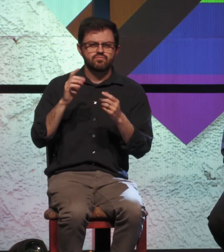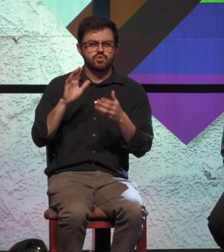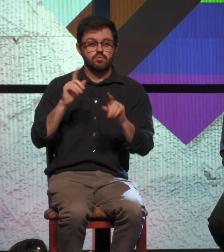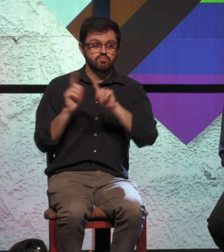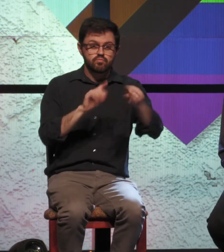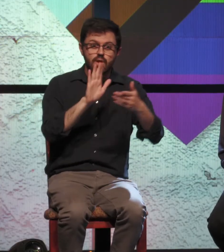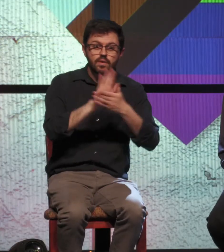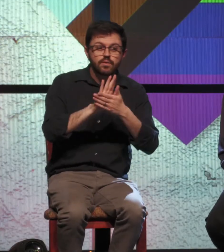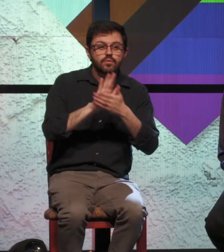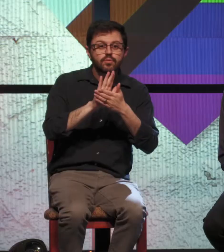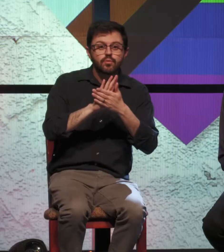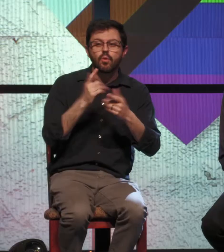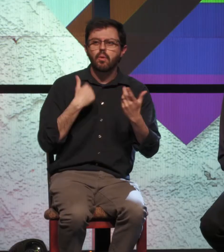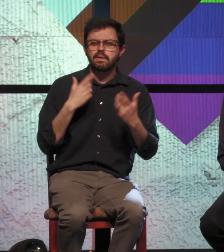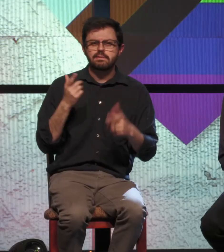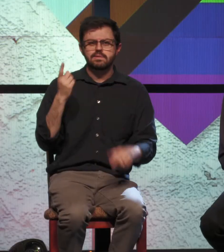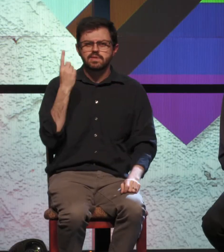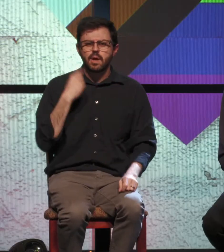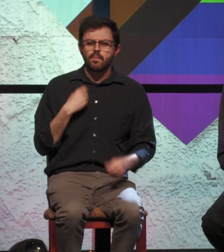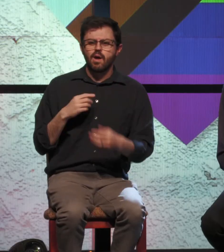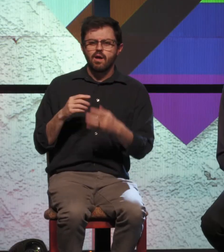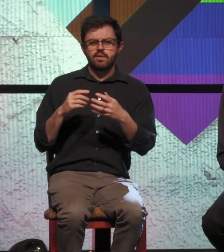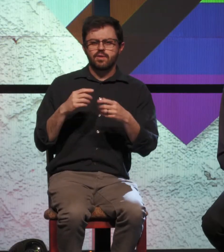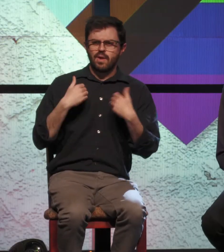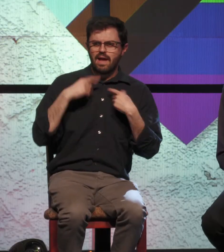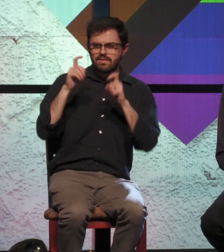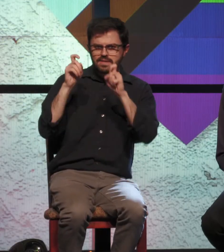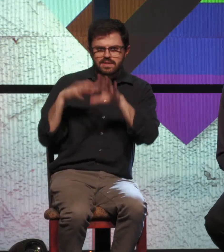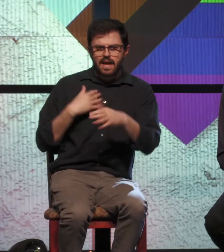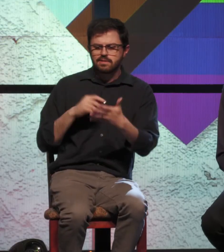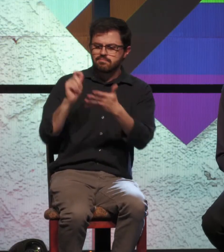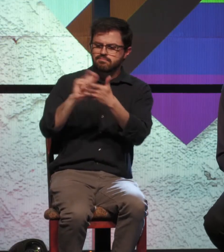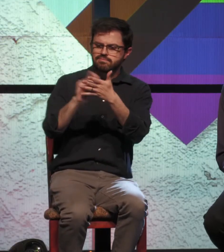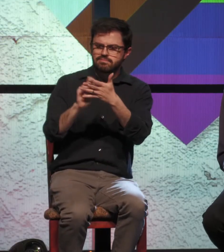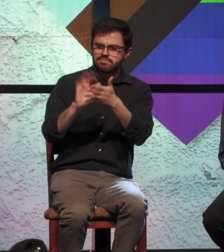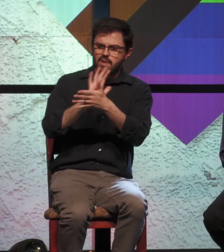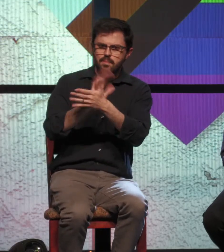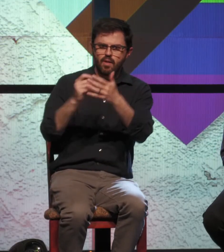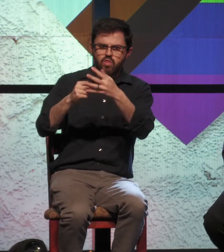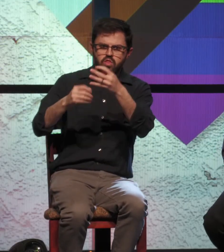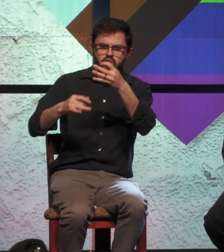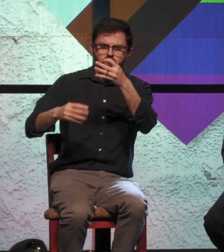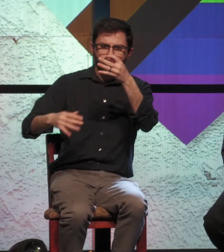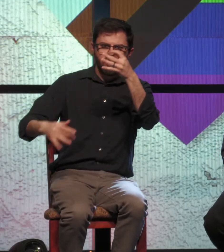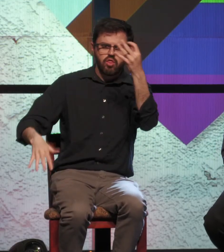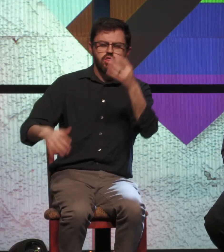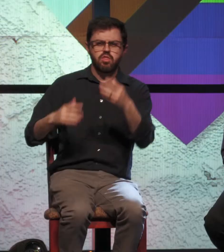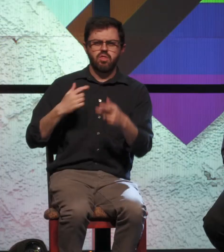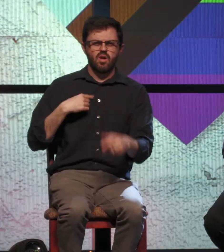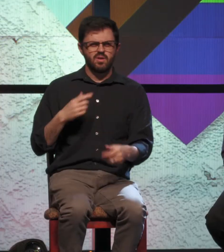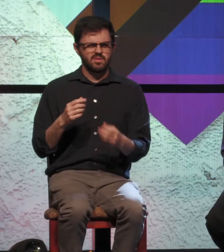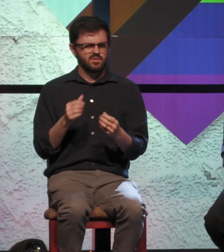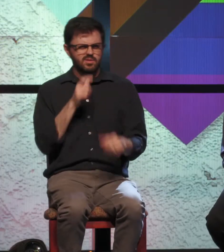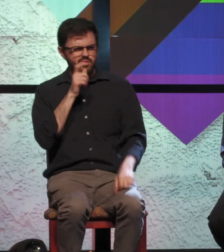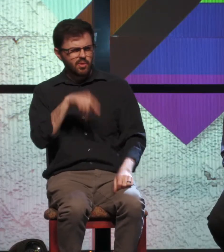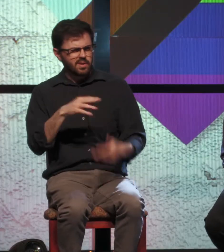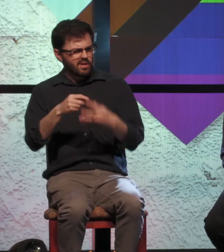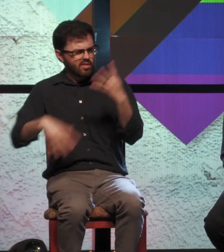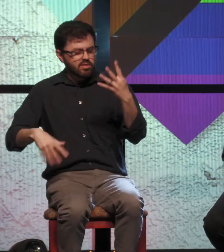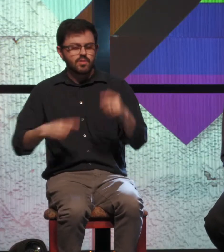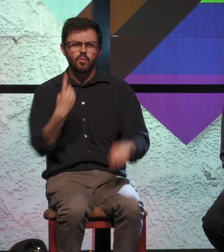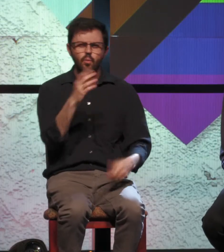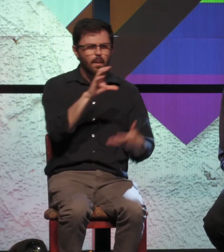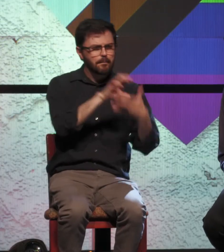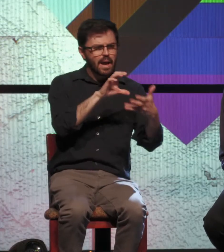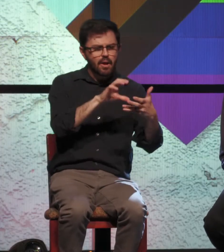more words than they were supposed to for their papers, and you were like, oh yeah, you're better than me, I get it. Right? You're supposed to write one paragraph on the